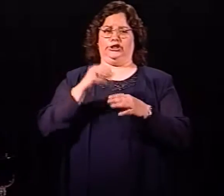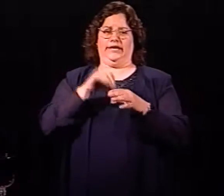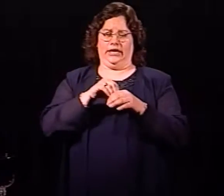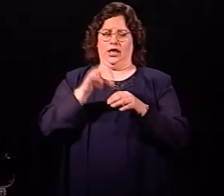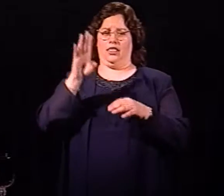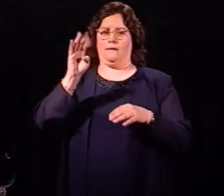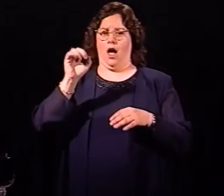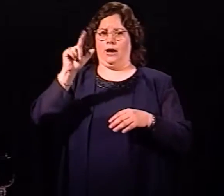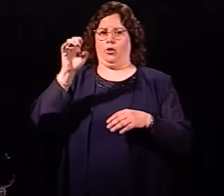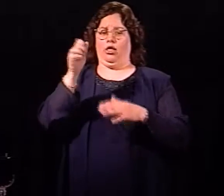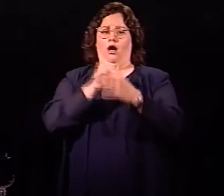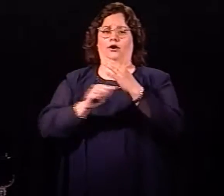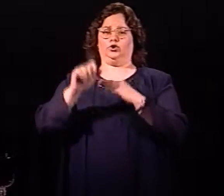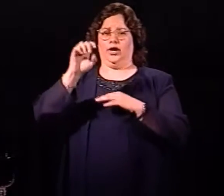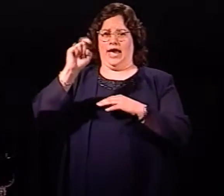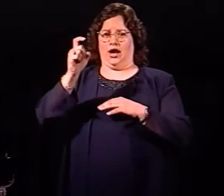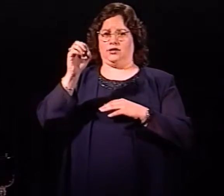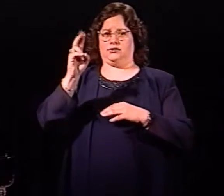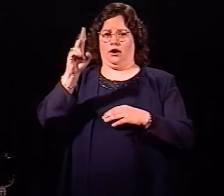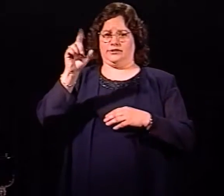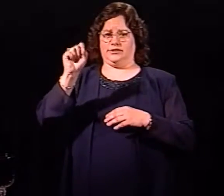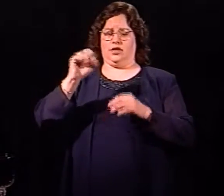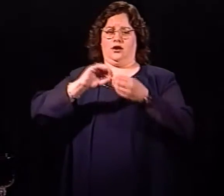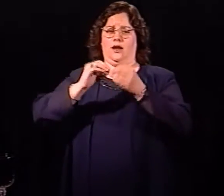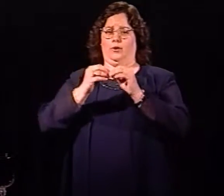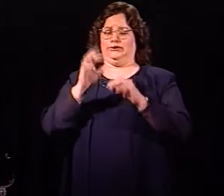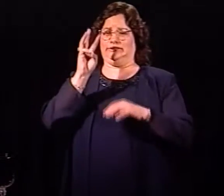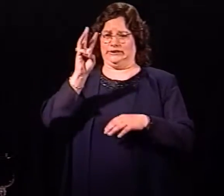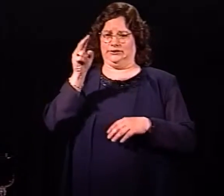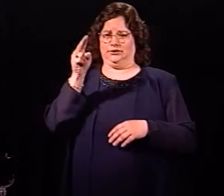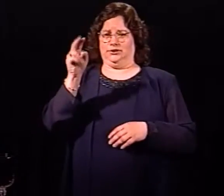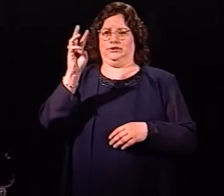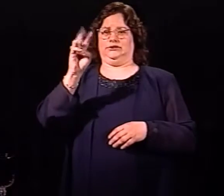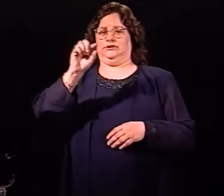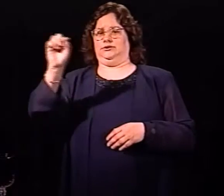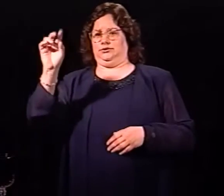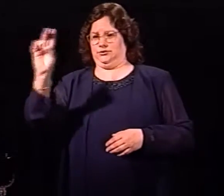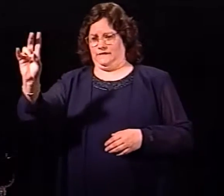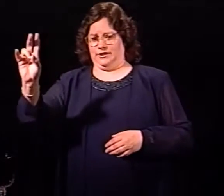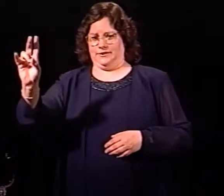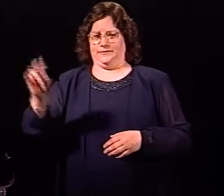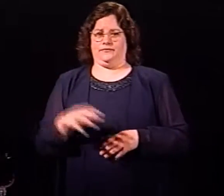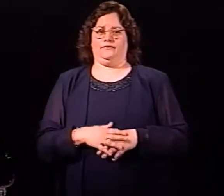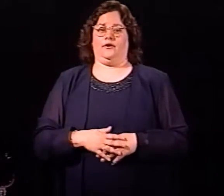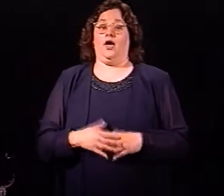out to be my people. These expressions are mentioned in the Bible under Exodus